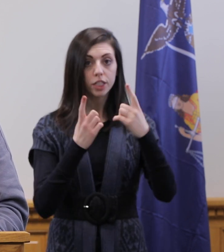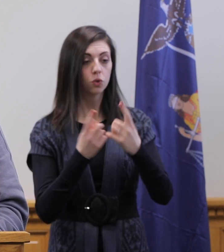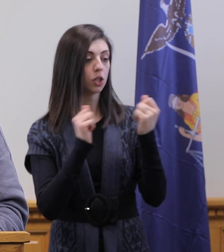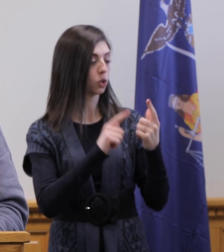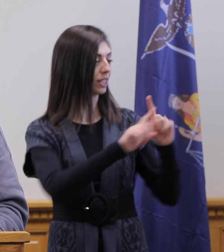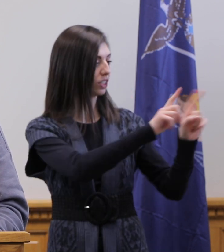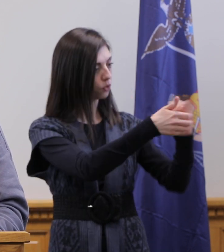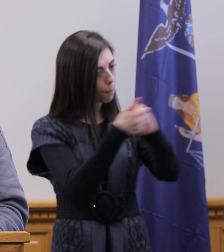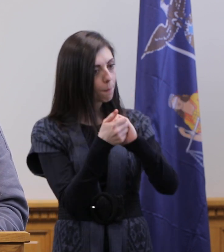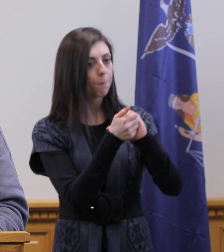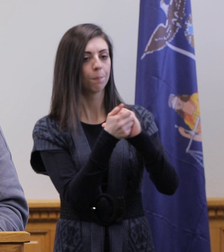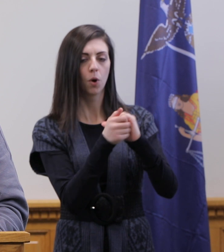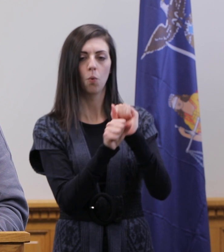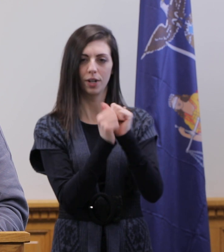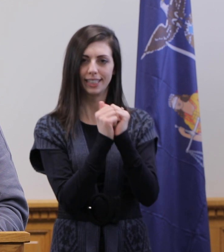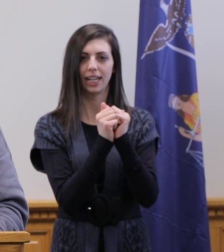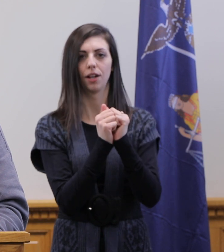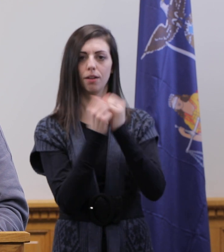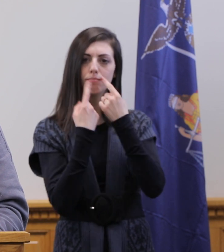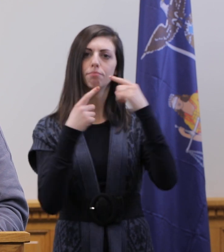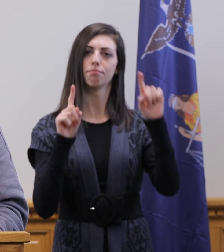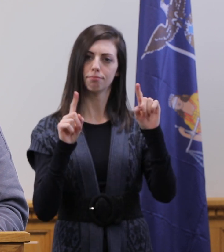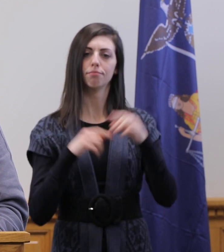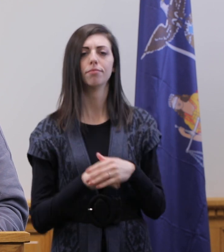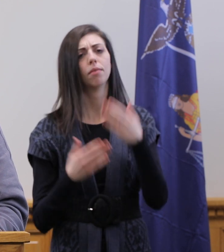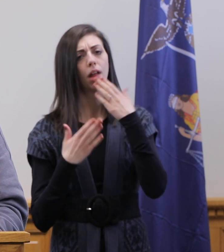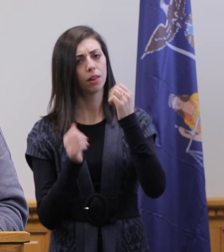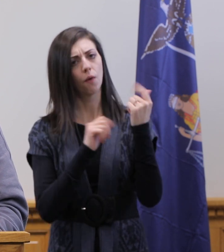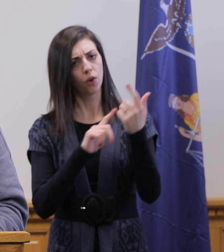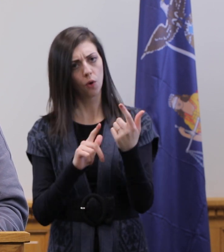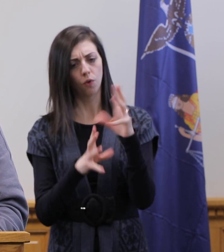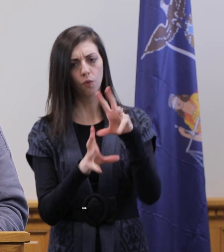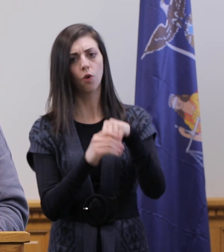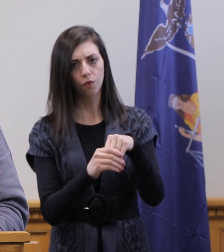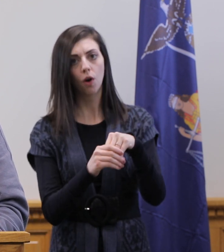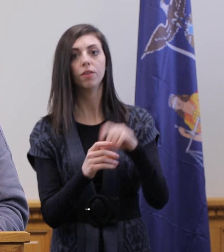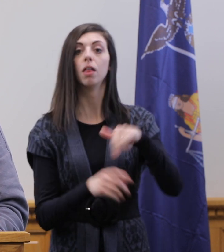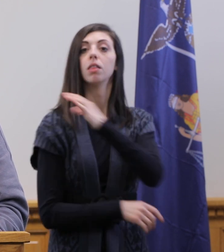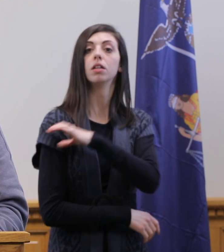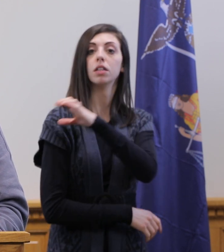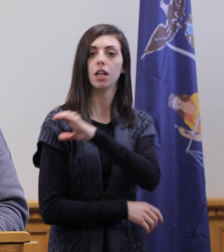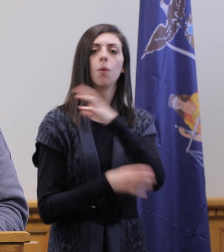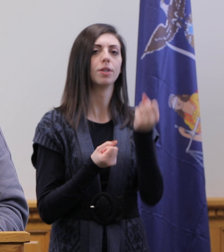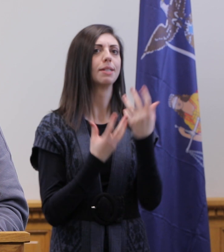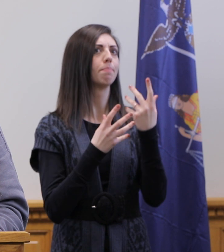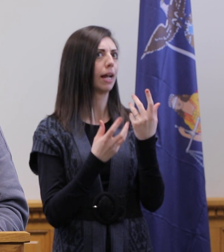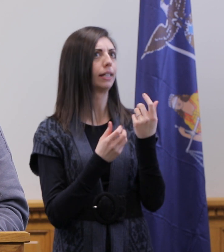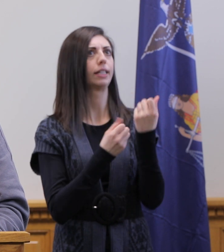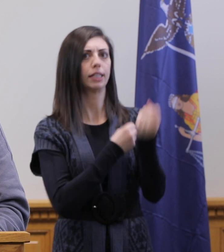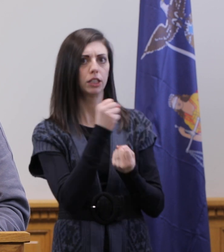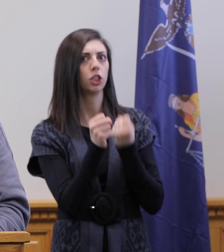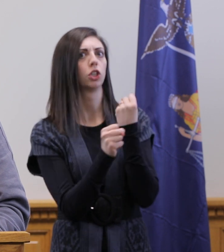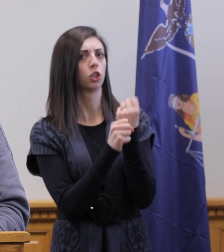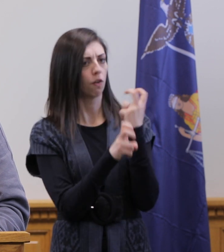happen. I want to thank everyone who helped in this effort. This clinic was the culmination of years of hard work by our public health